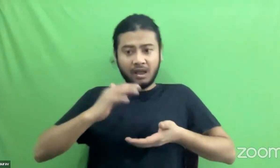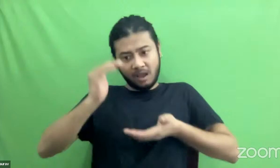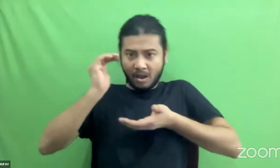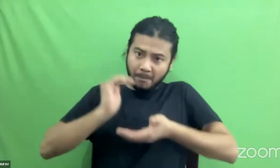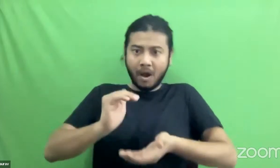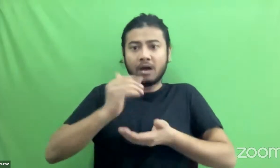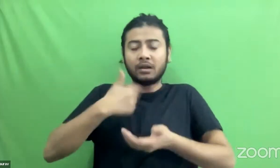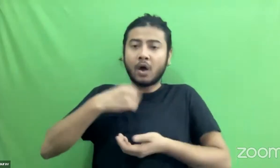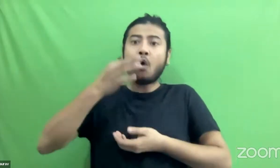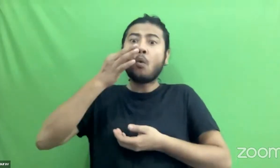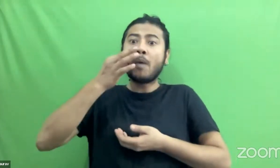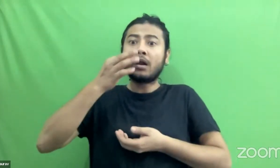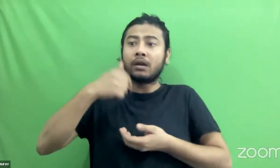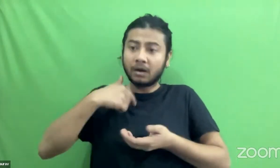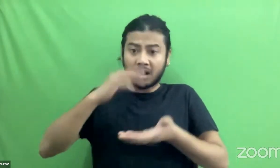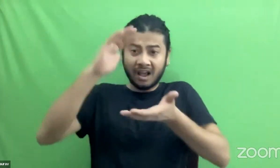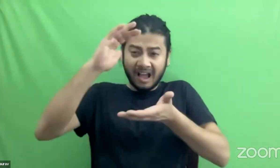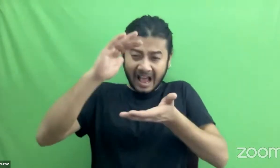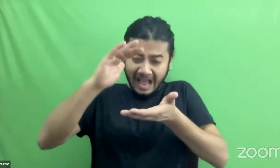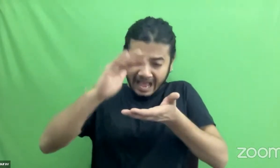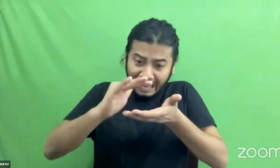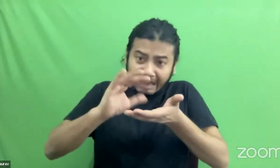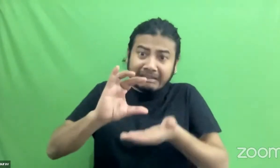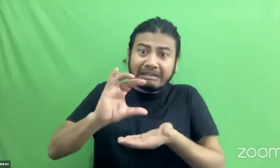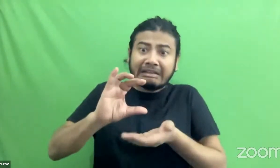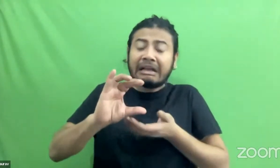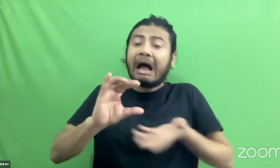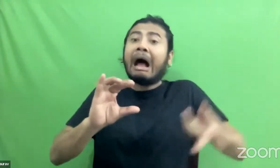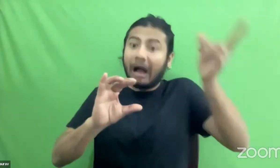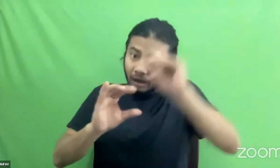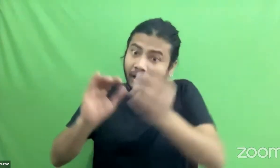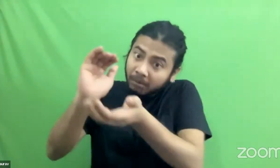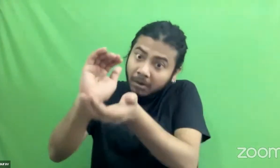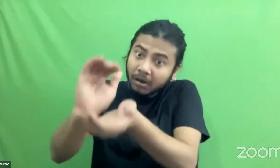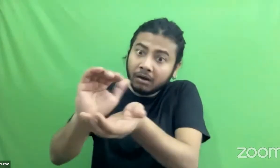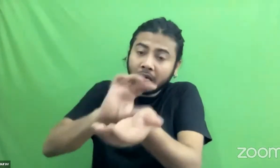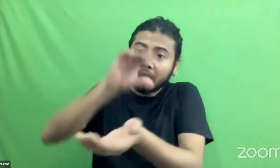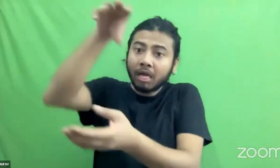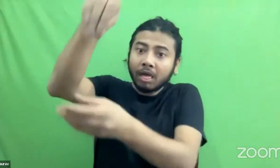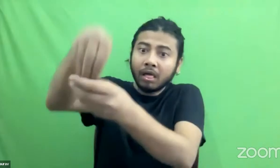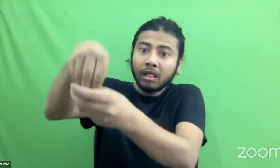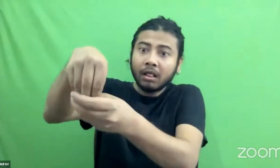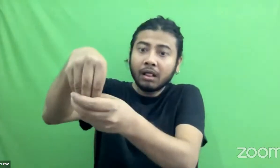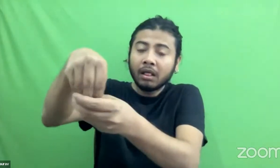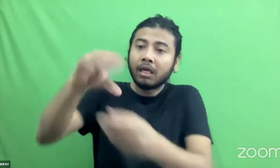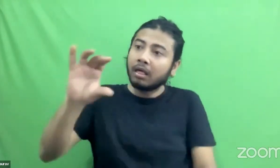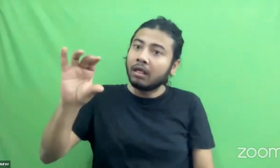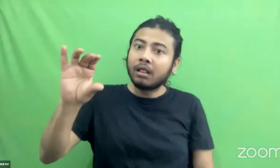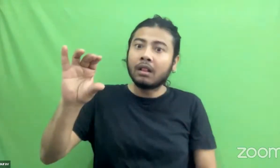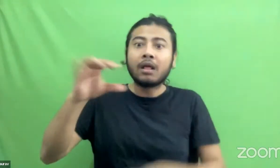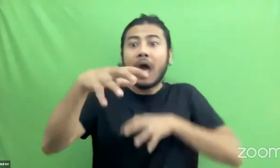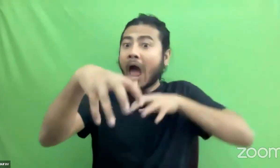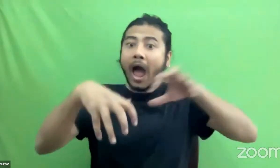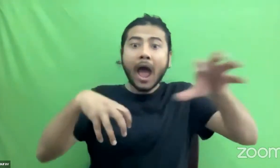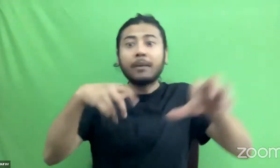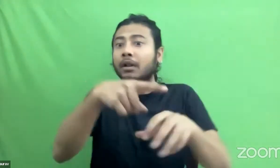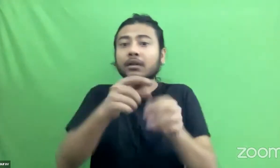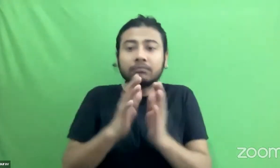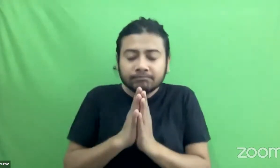then dying, again going into another body and taking birth. So again and again you're doing this cycle, this process,